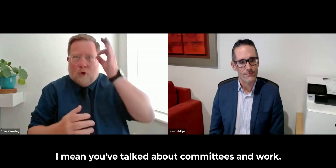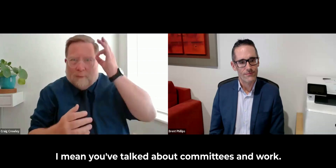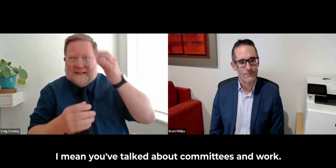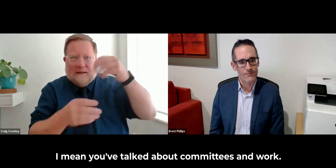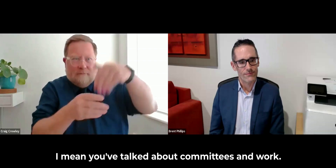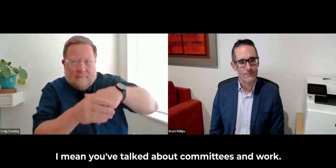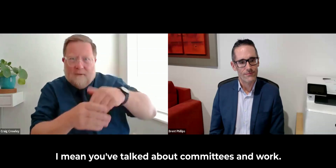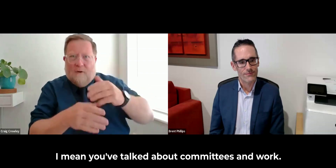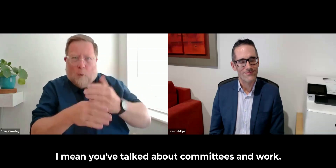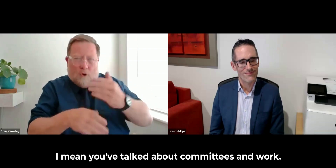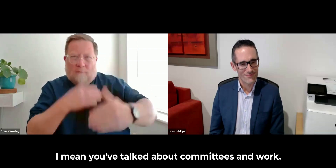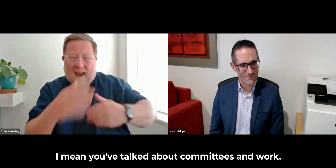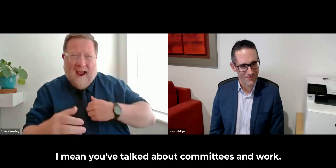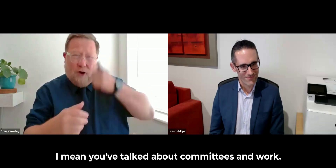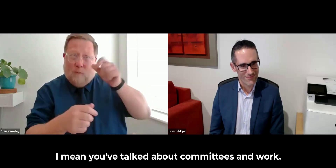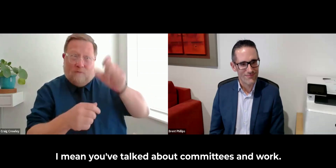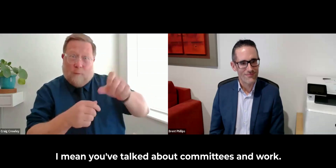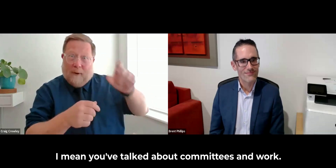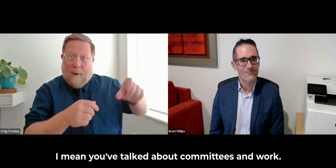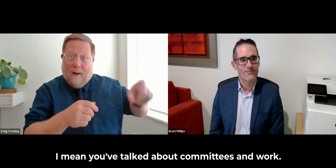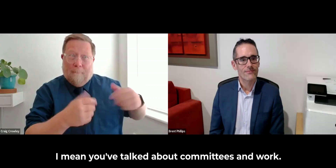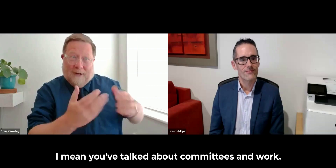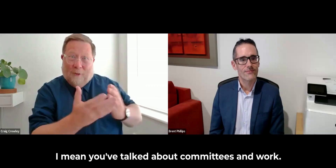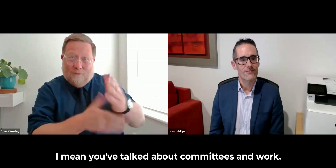there, I mean, you've talked about committees and work.